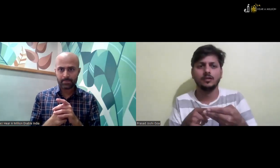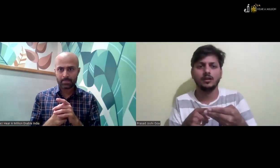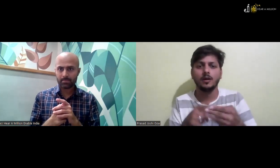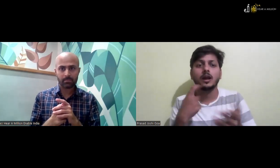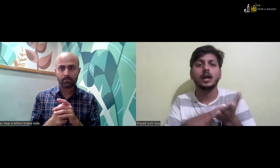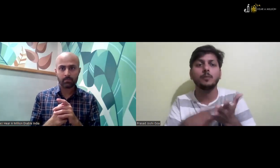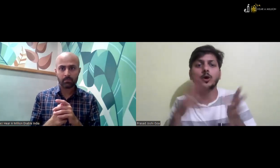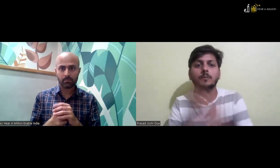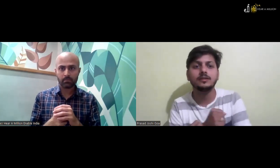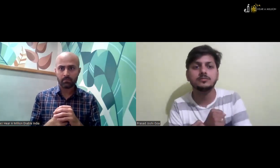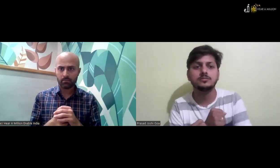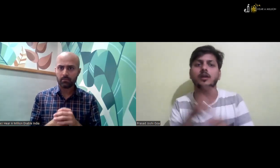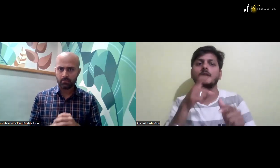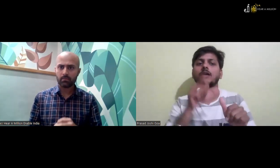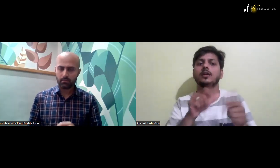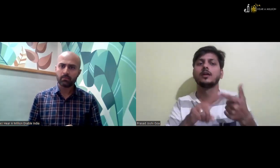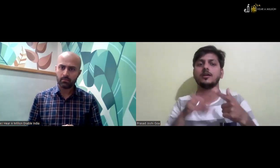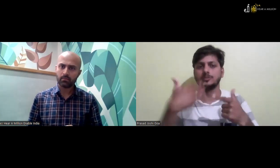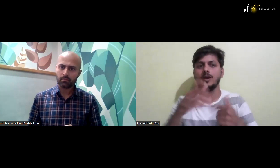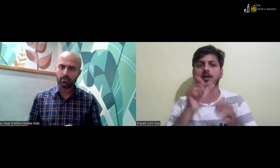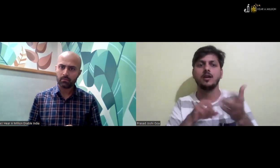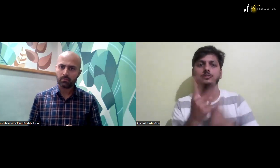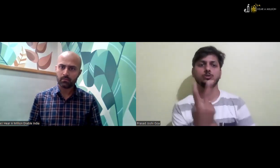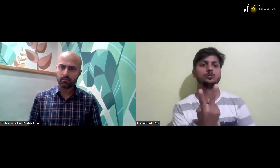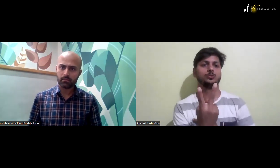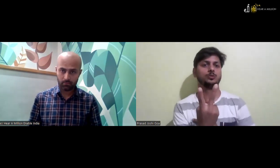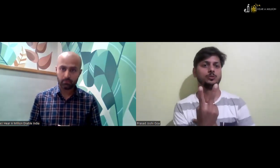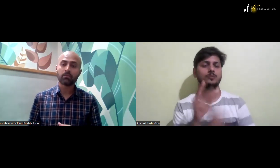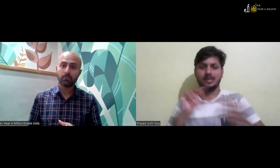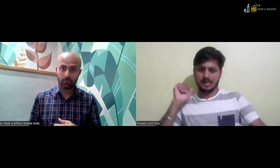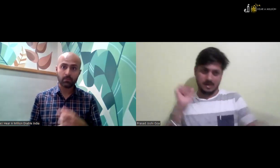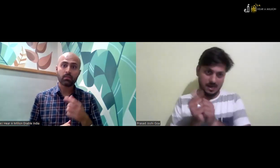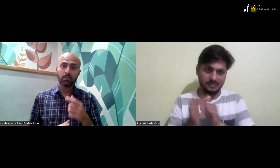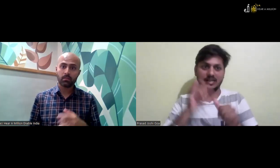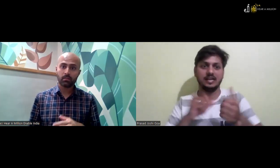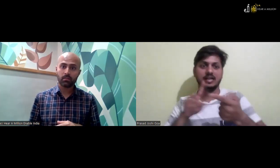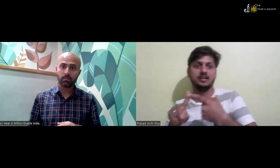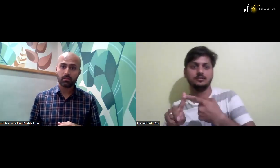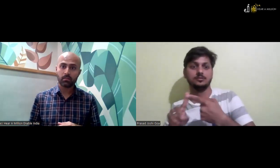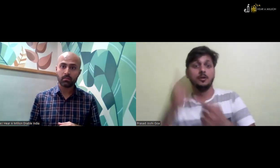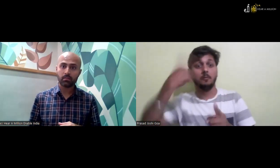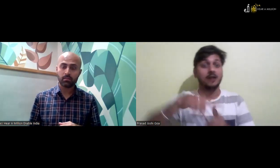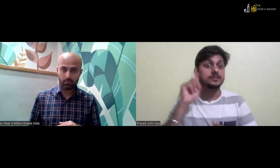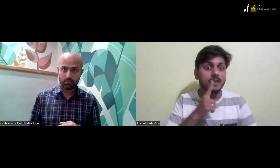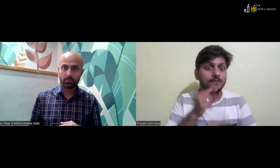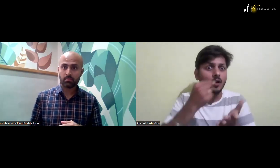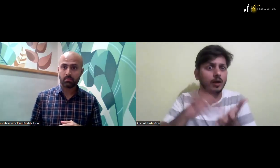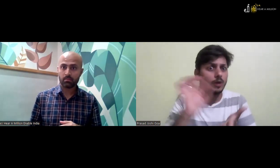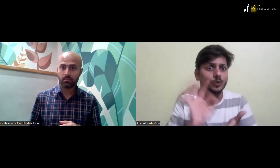person. So I think bribing the authority, and then so I thought that maybe